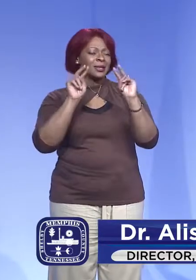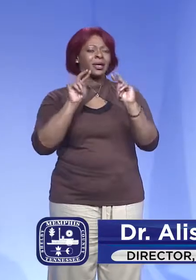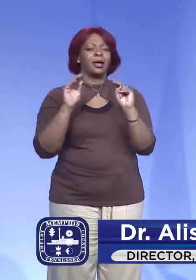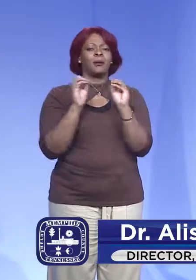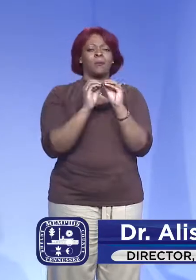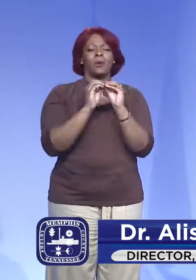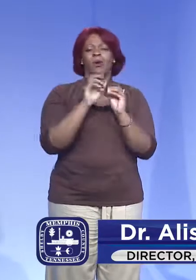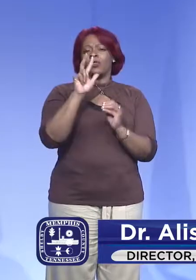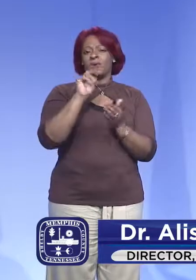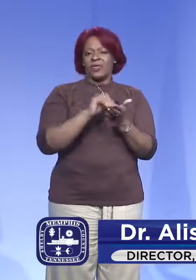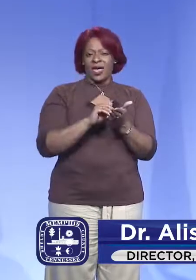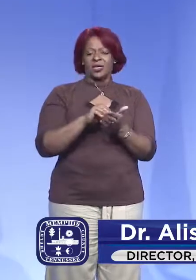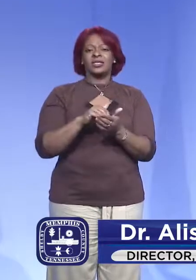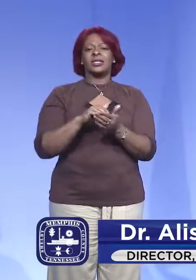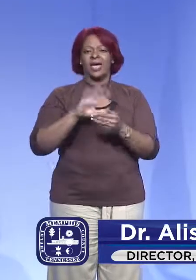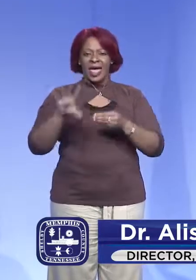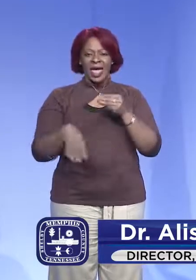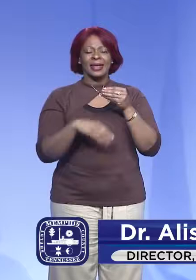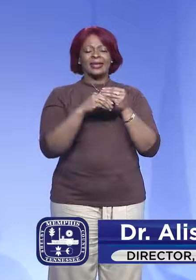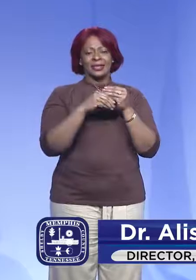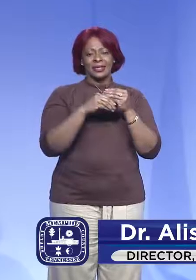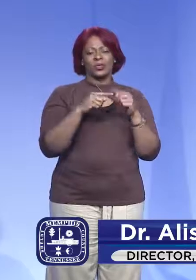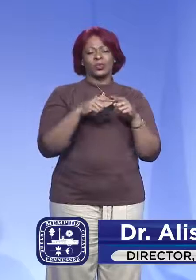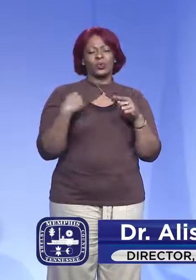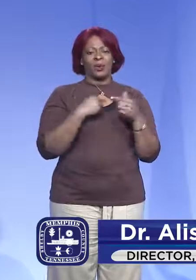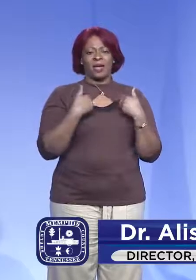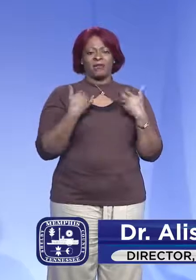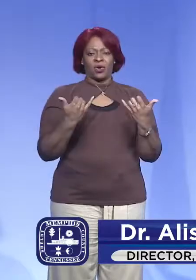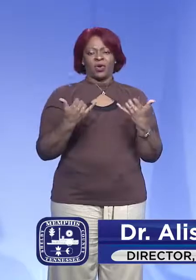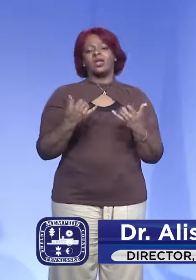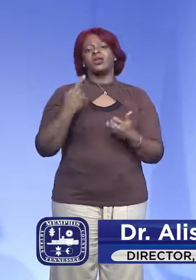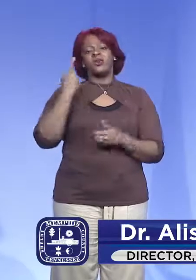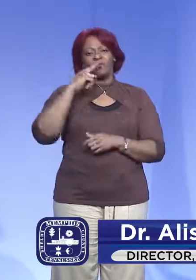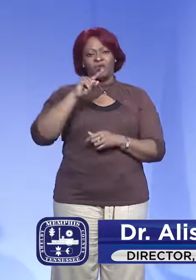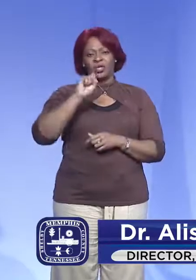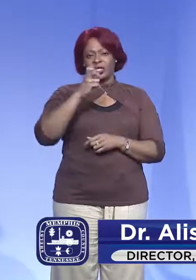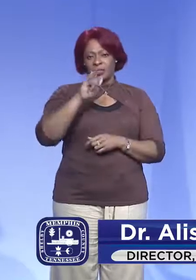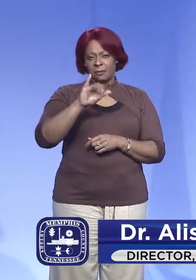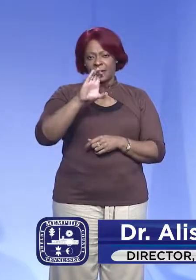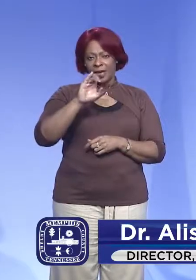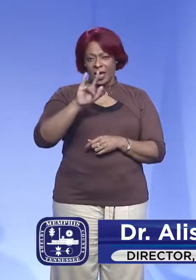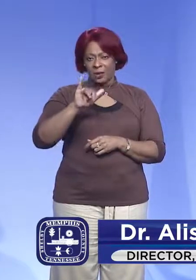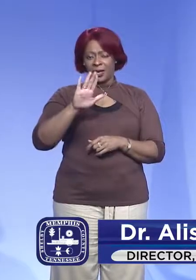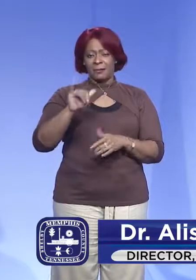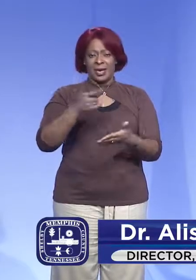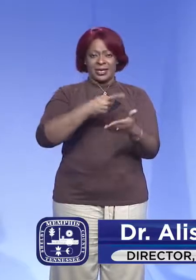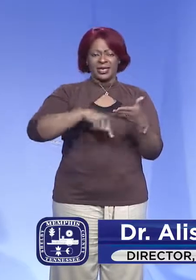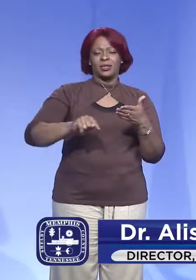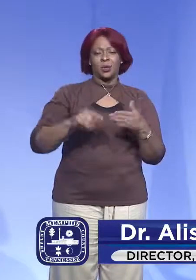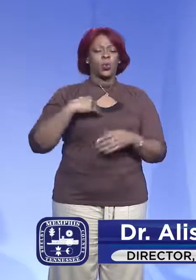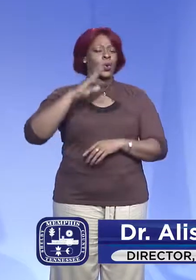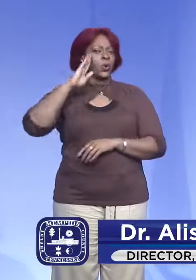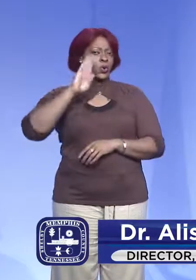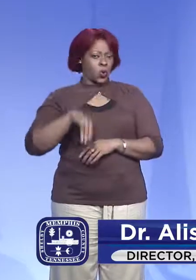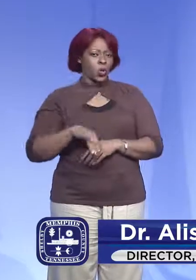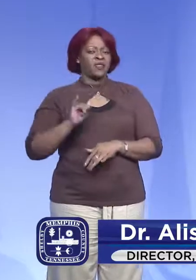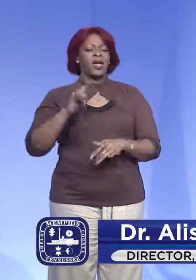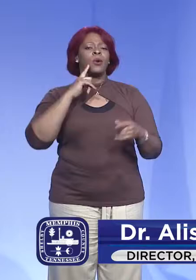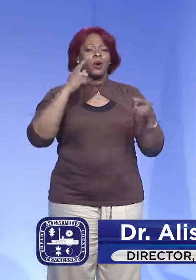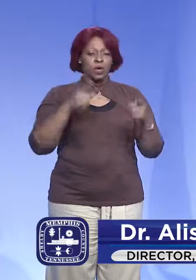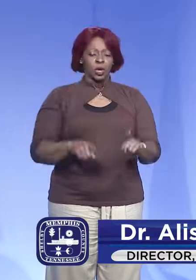additional 3,000 doses being available to Shelby County next week. And so we know that that'll occur.